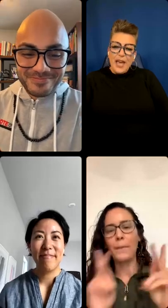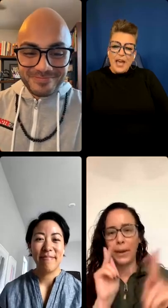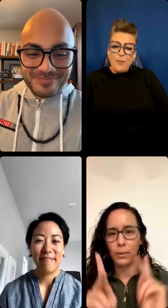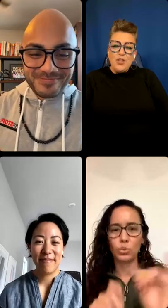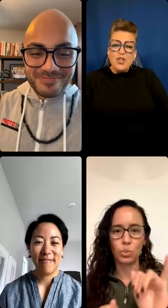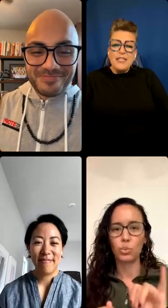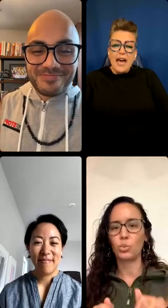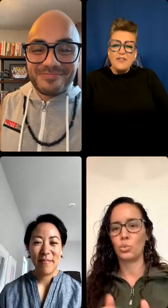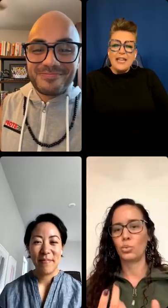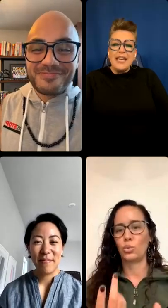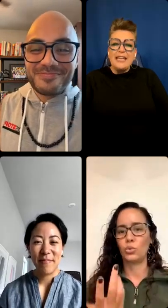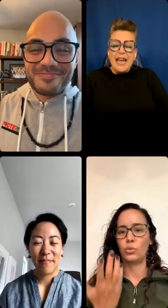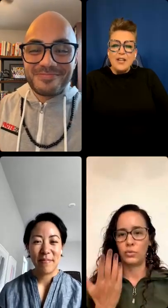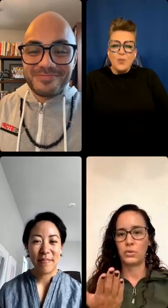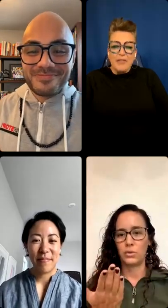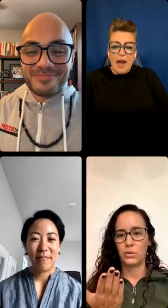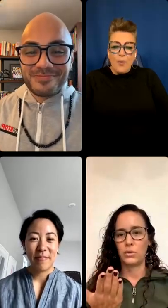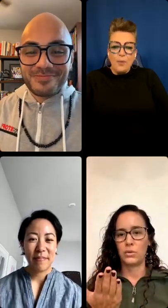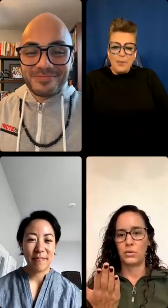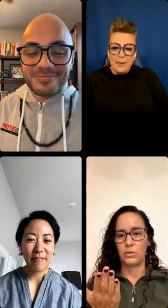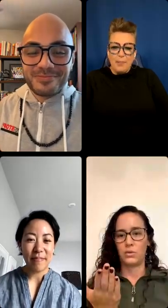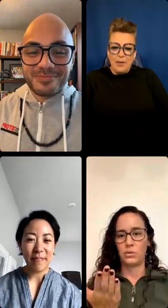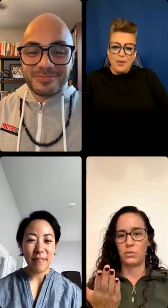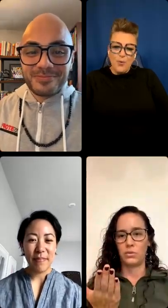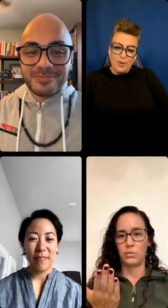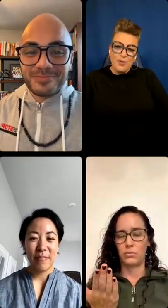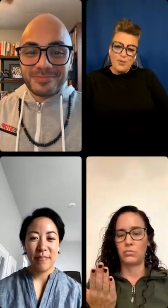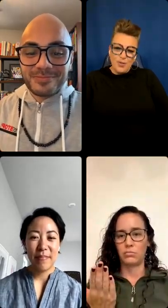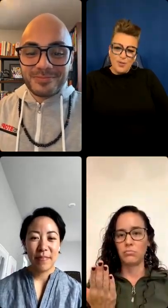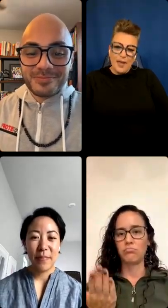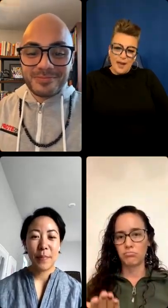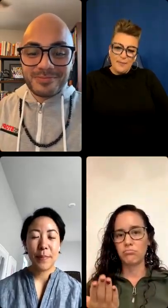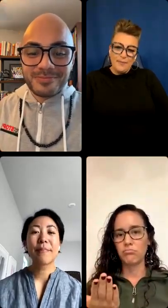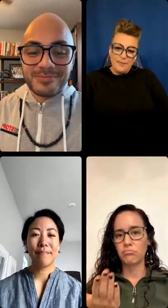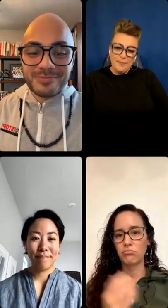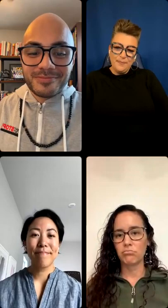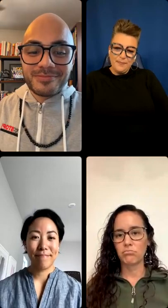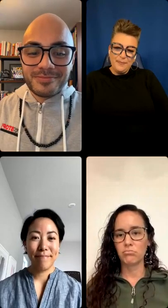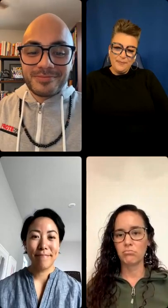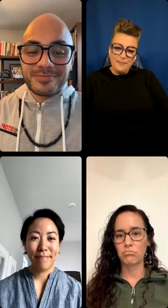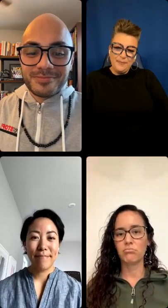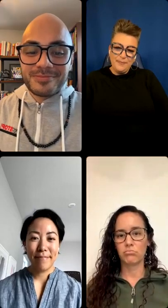And we just have to connect with our people in order to do that.